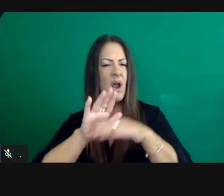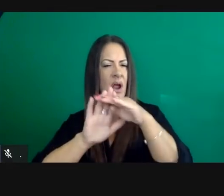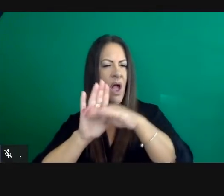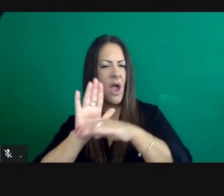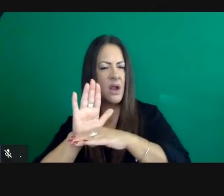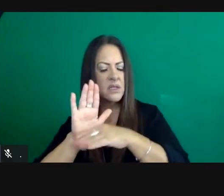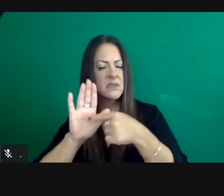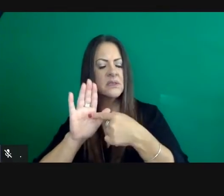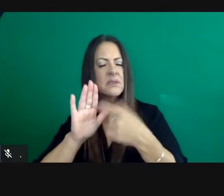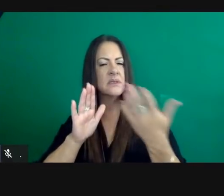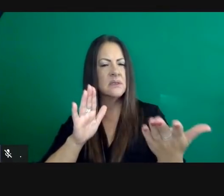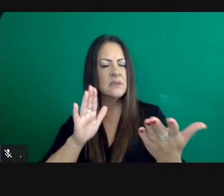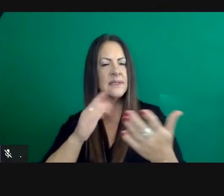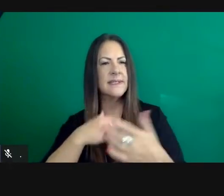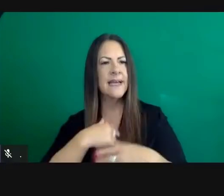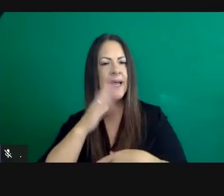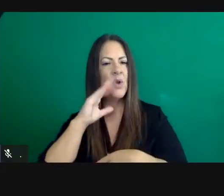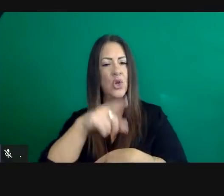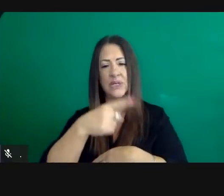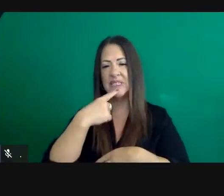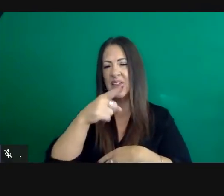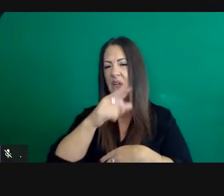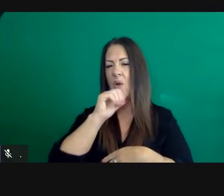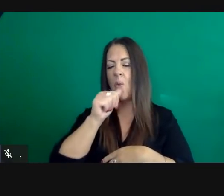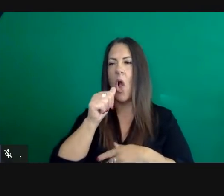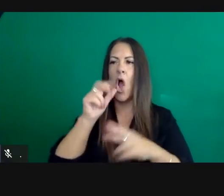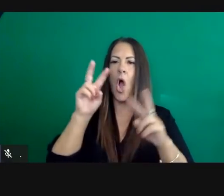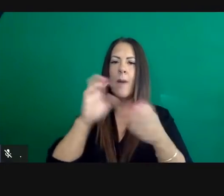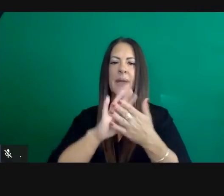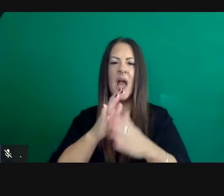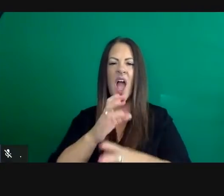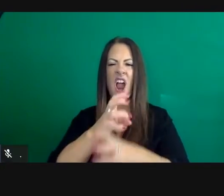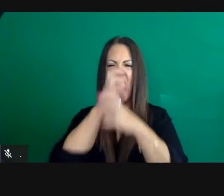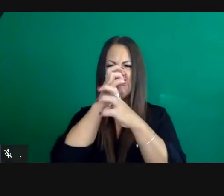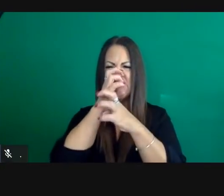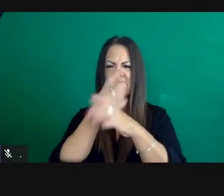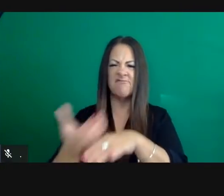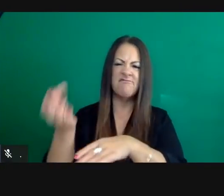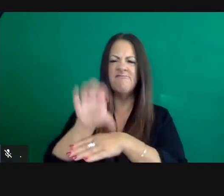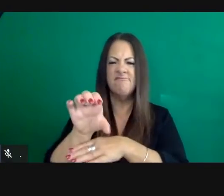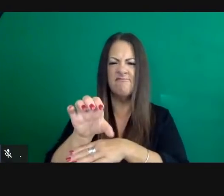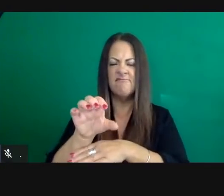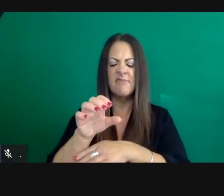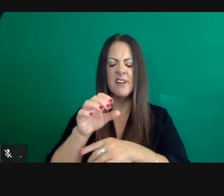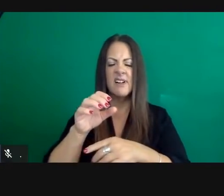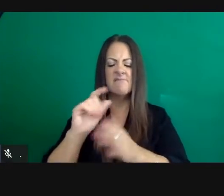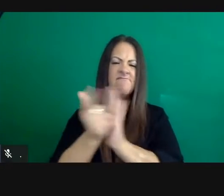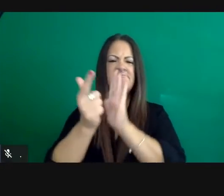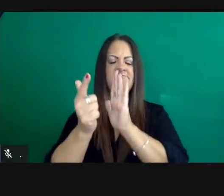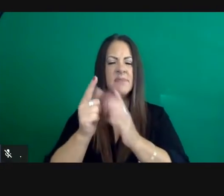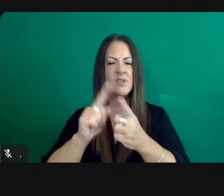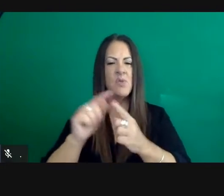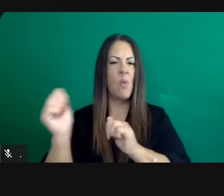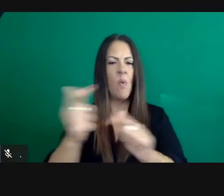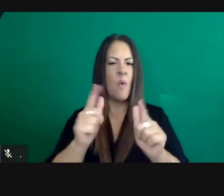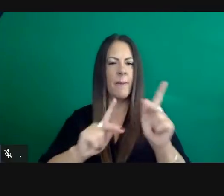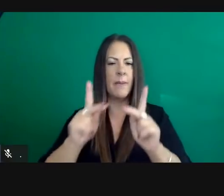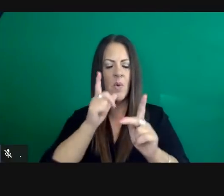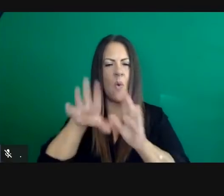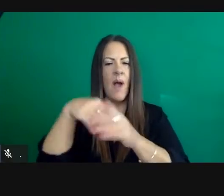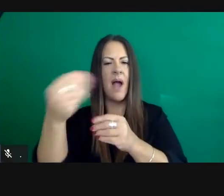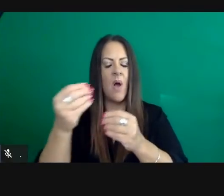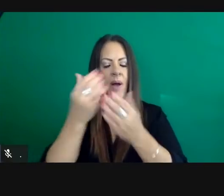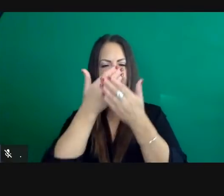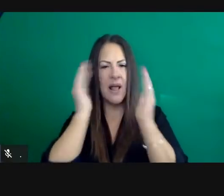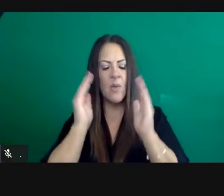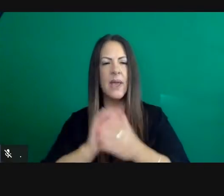be any enforcement on trick-or-treaters, but what about businesses? I know in years past, different, business